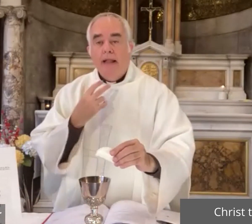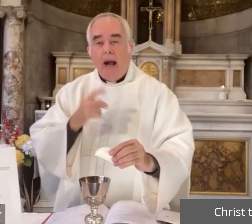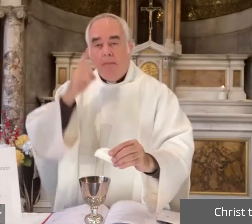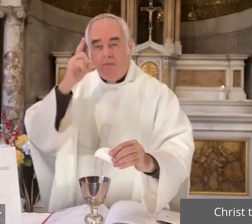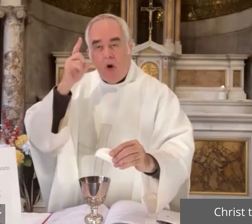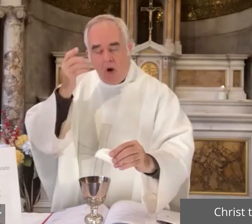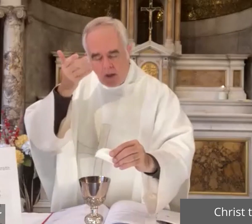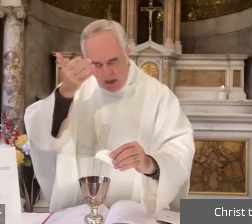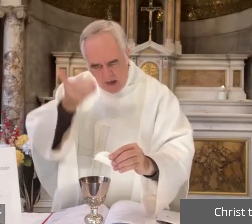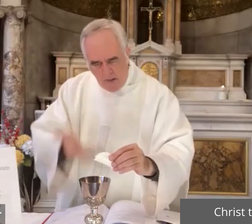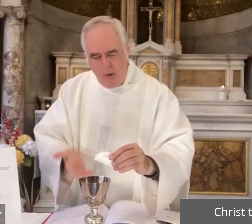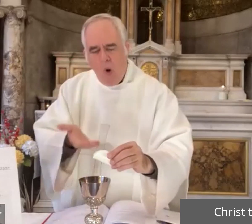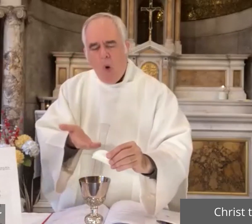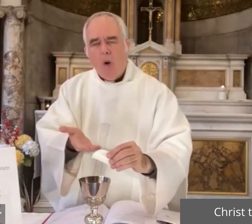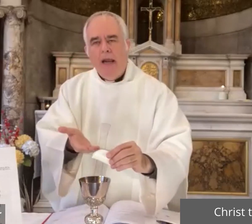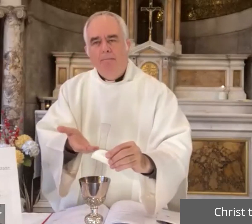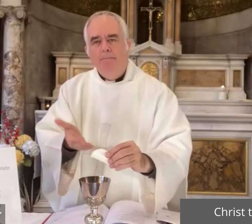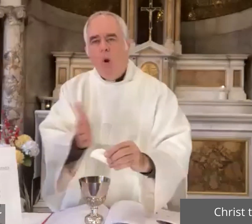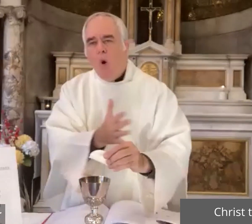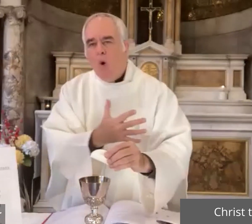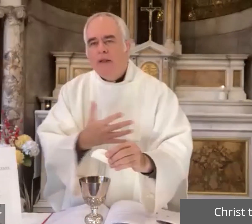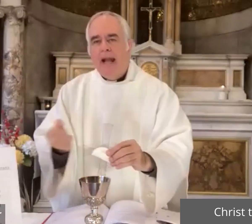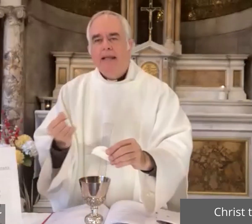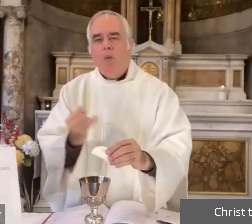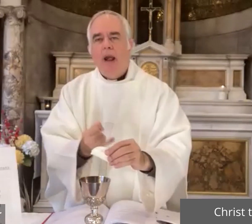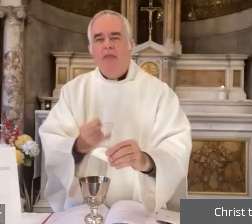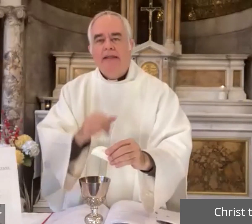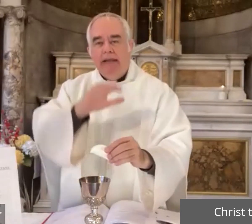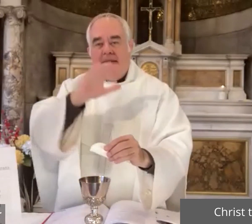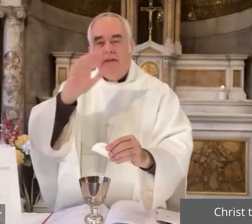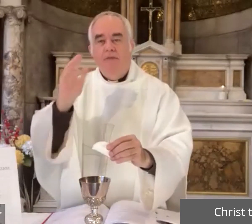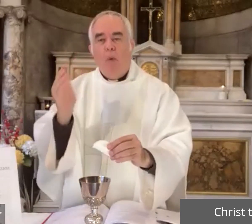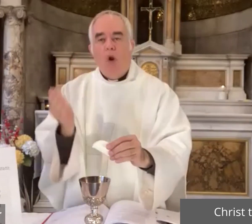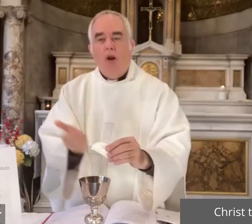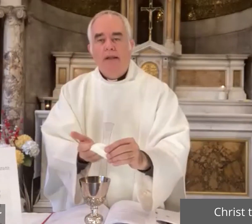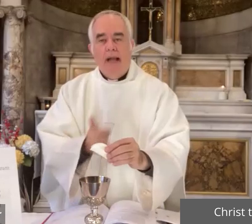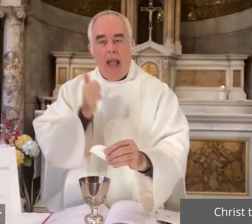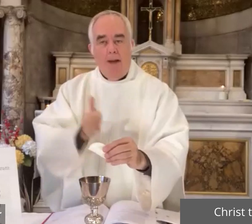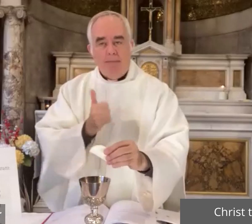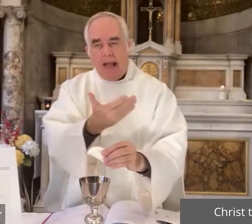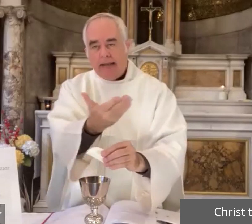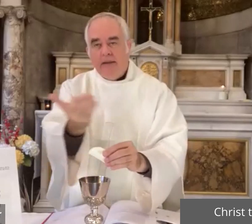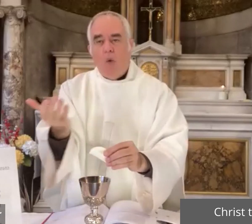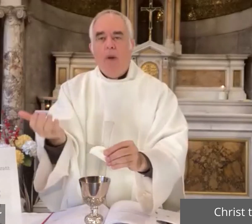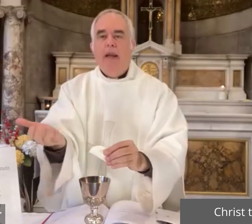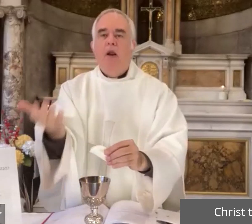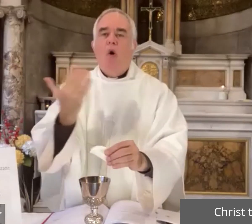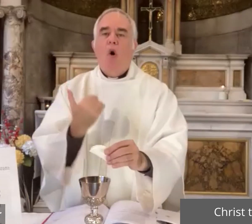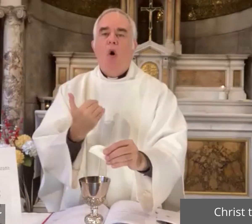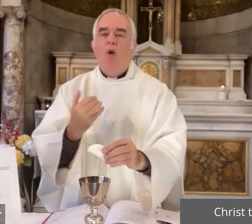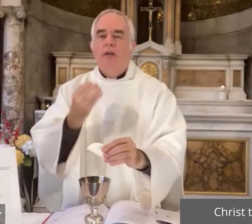Behold the Lamb of God, behold him who takes away the sins of the world. Blessed are